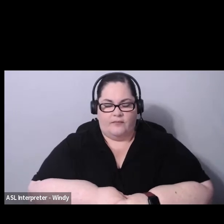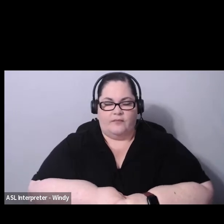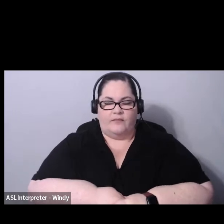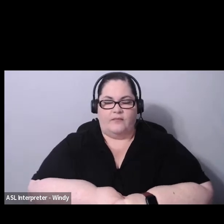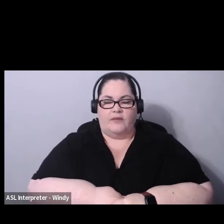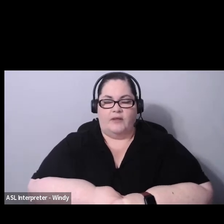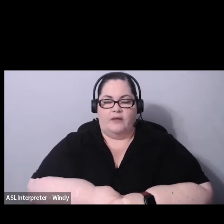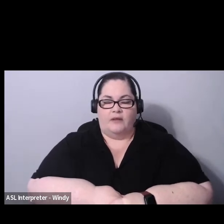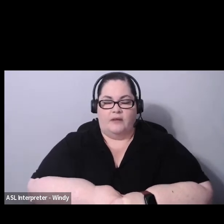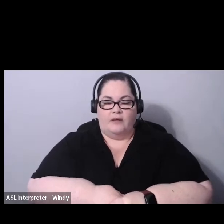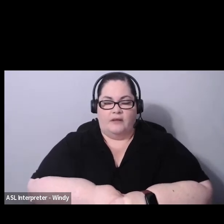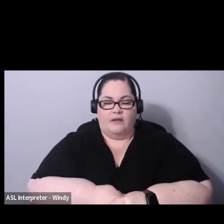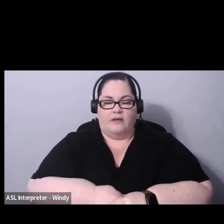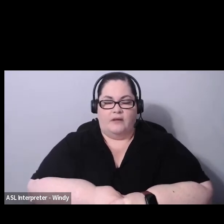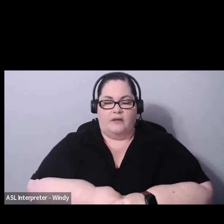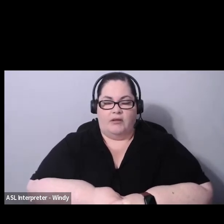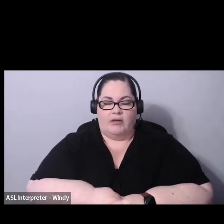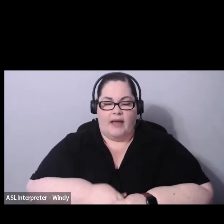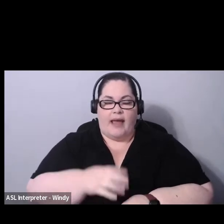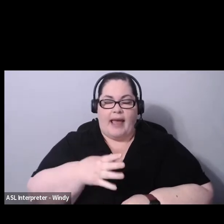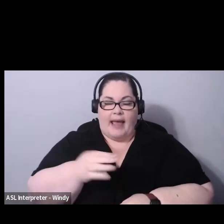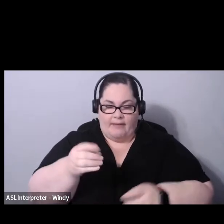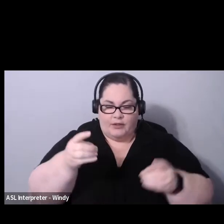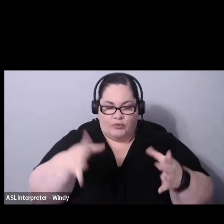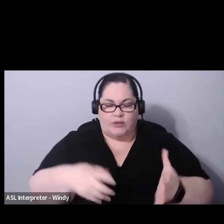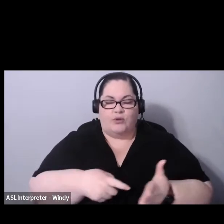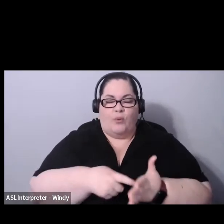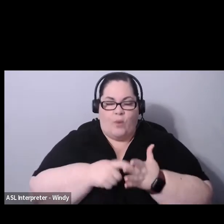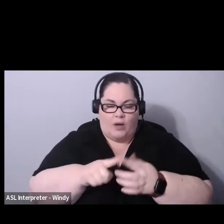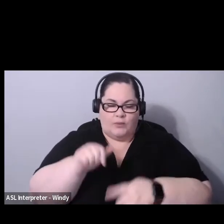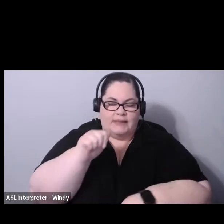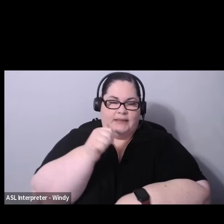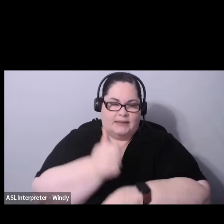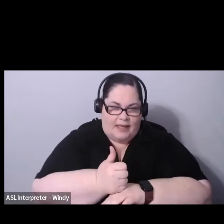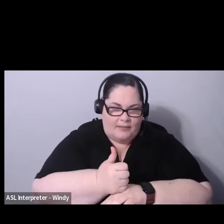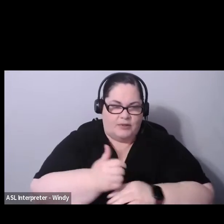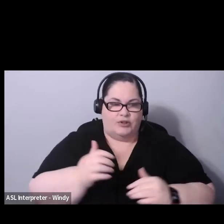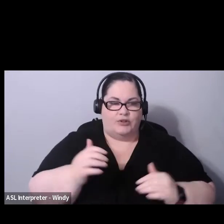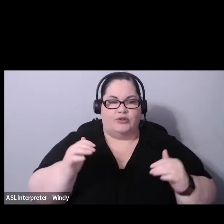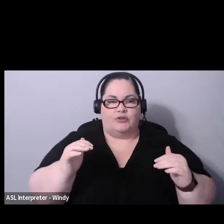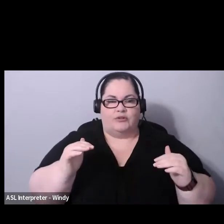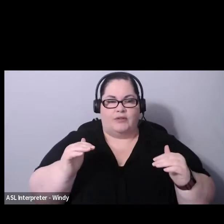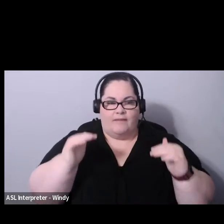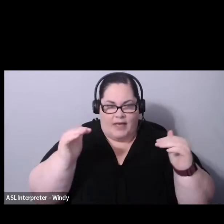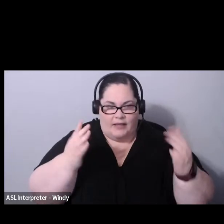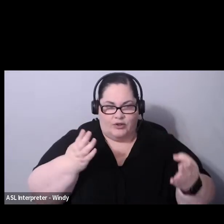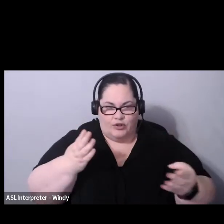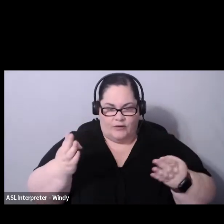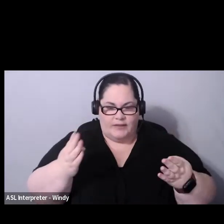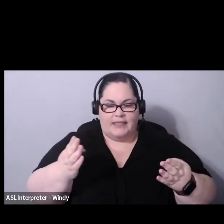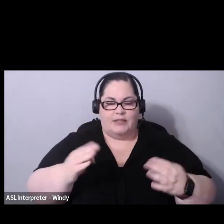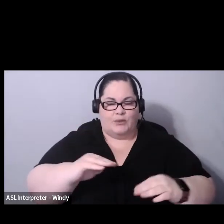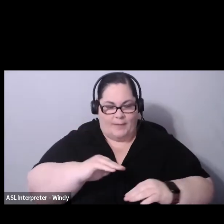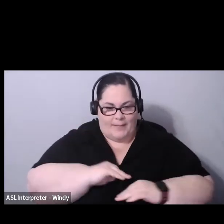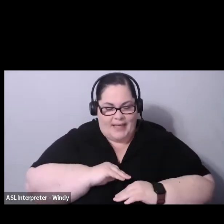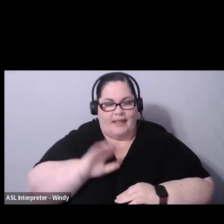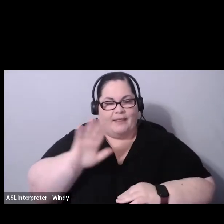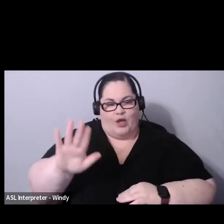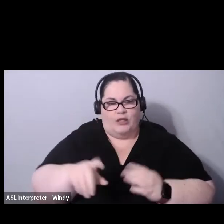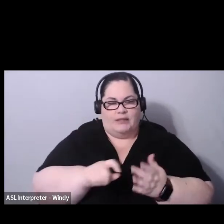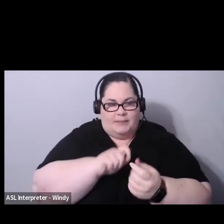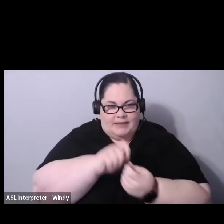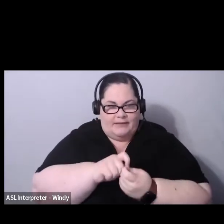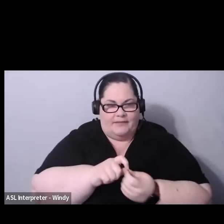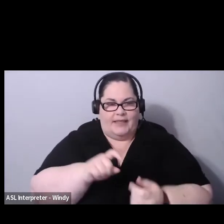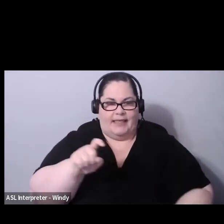list of specified requirements, including facilitating the coordination and